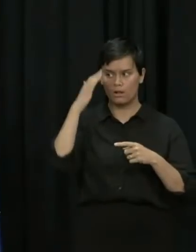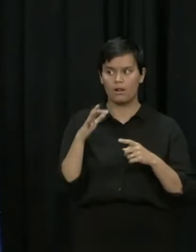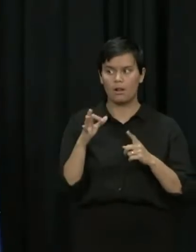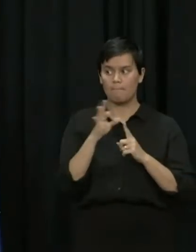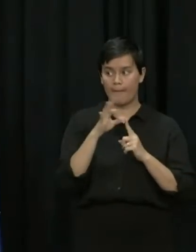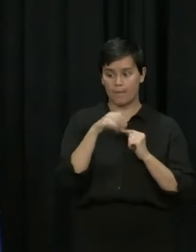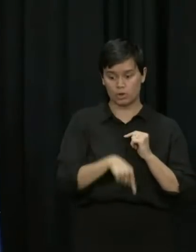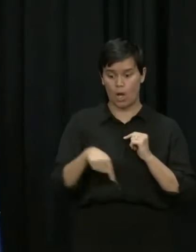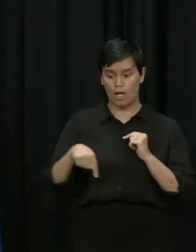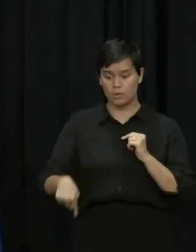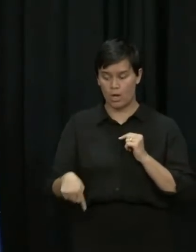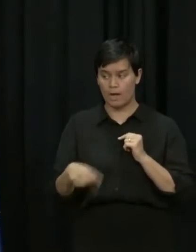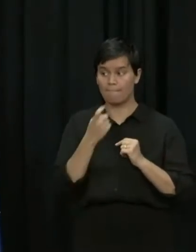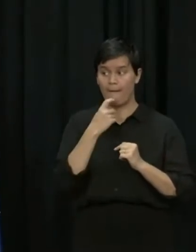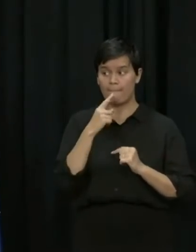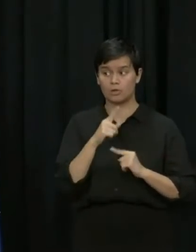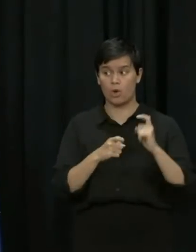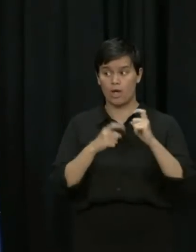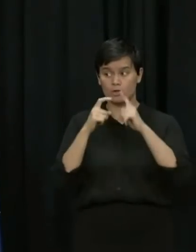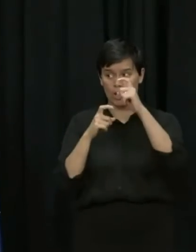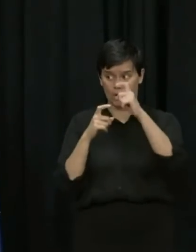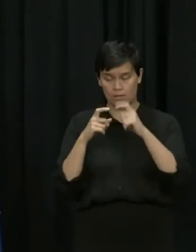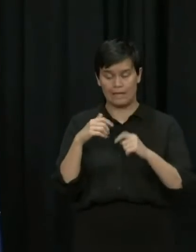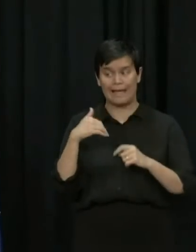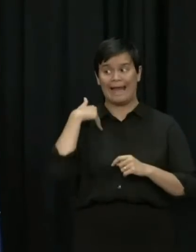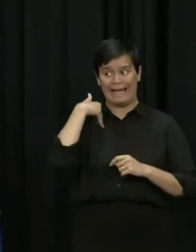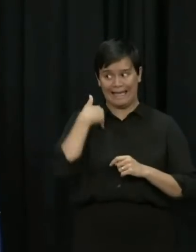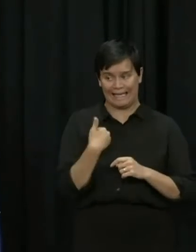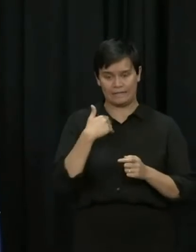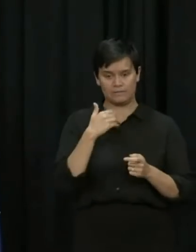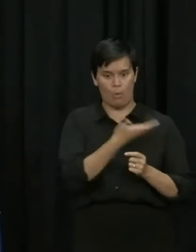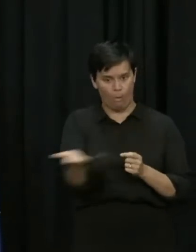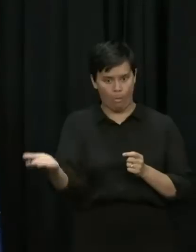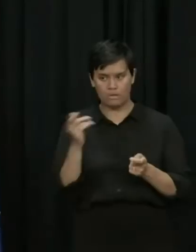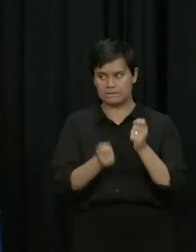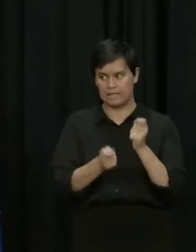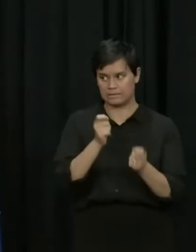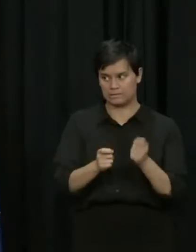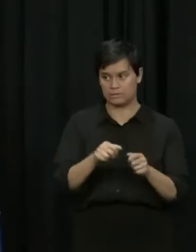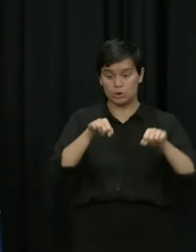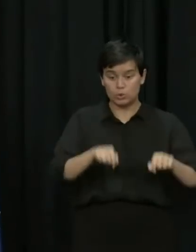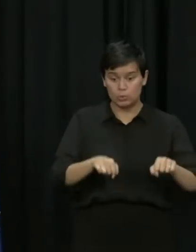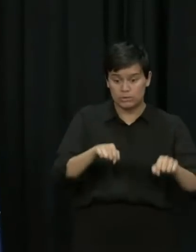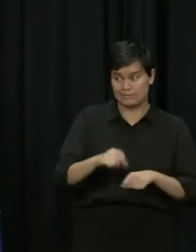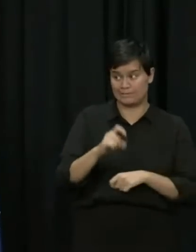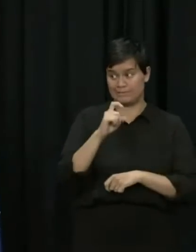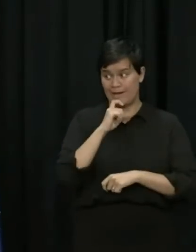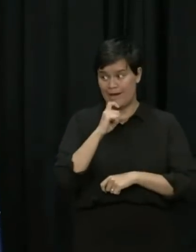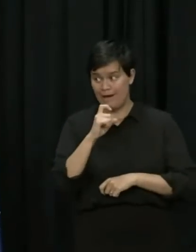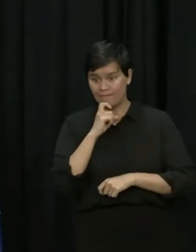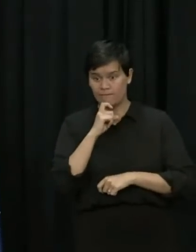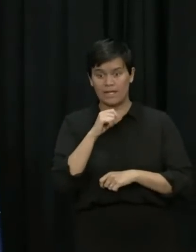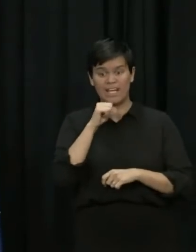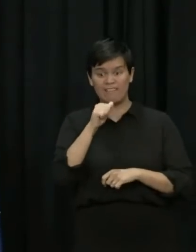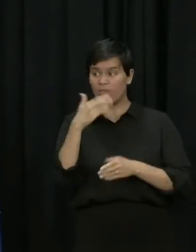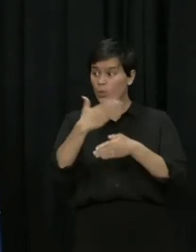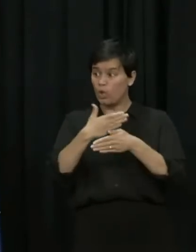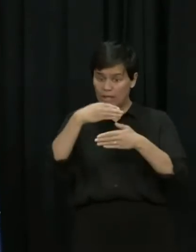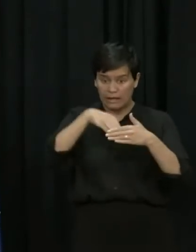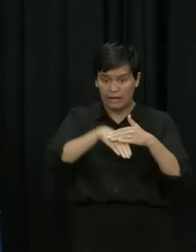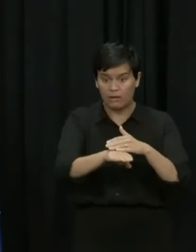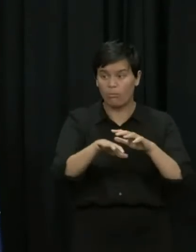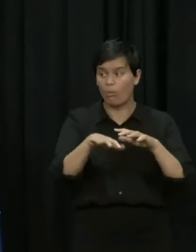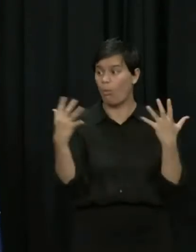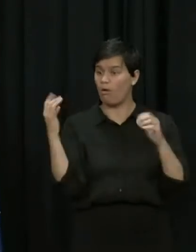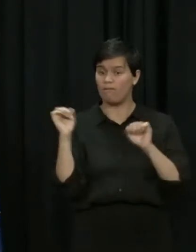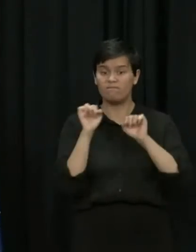ask people again, students, staff members, community members there who have that contact at the school, to make sure they come to that site and